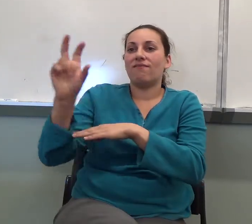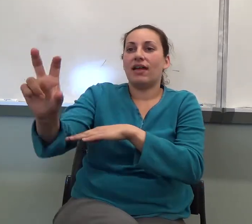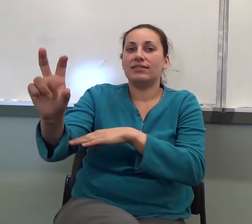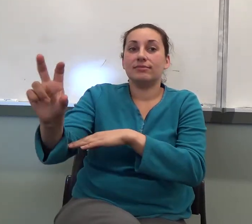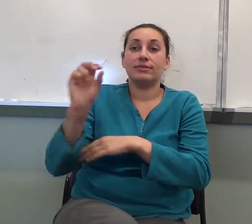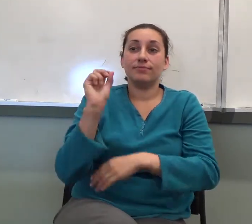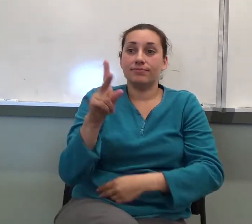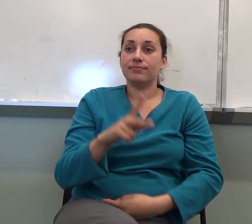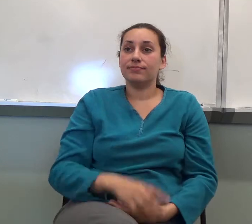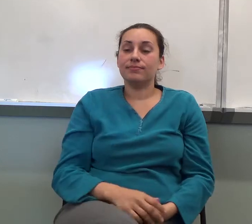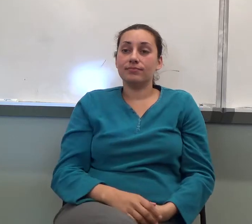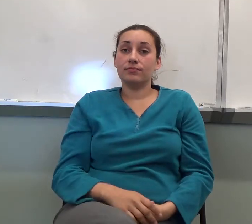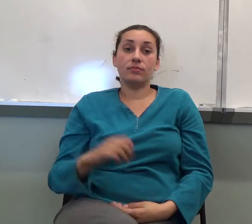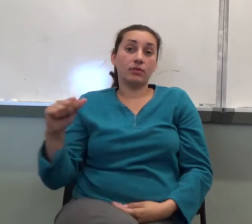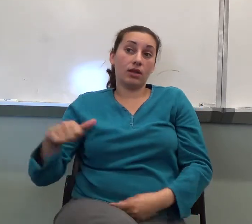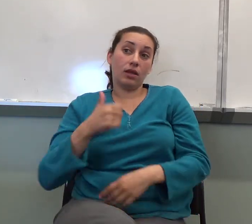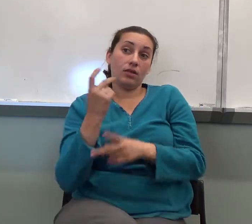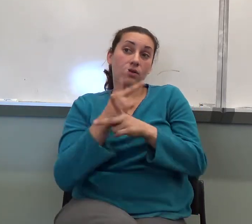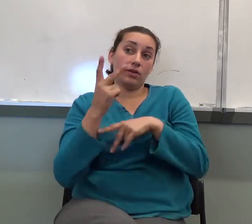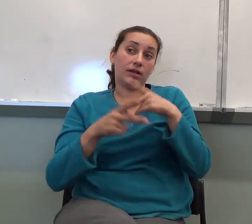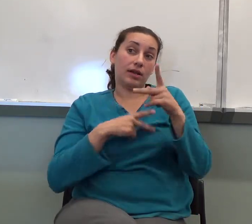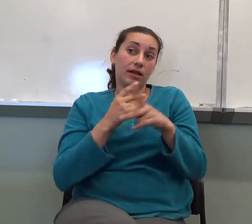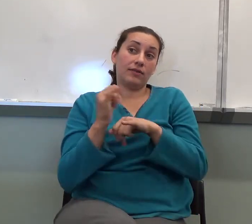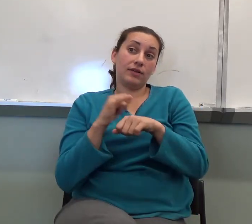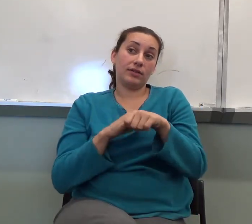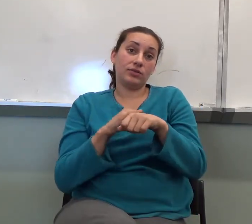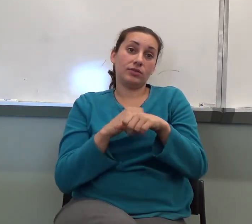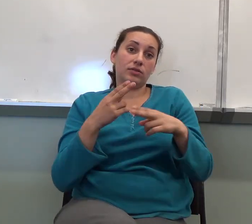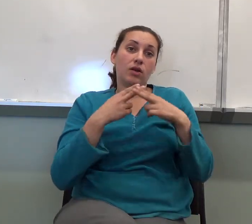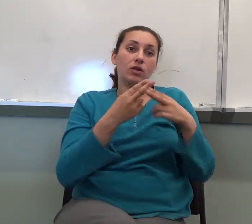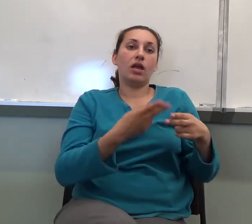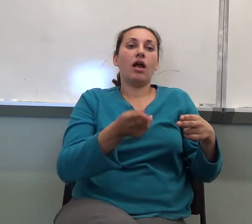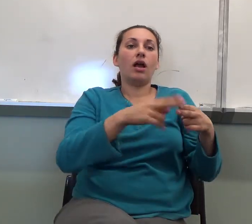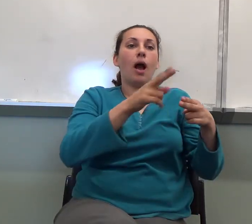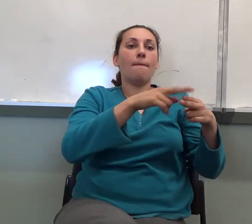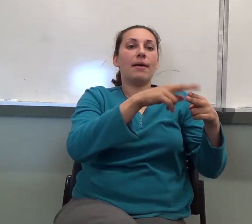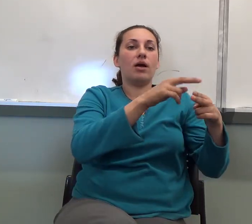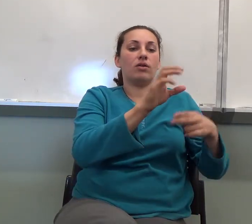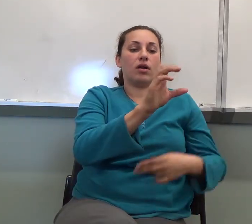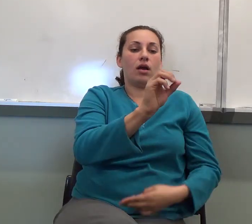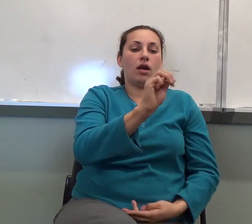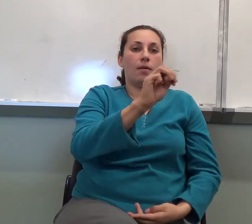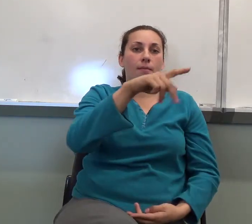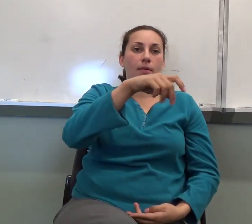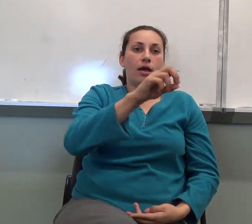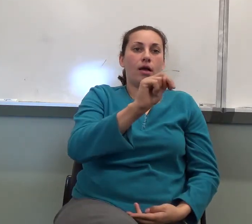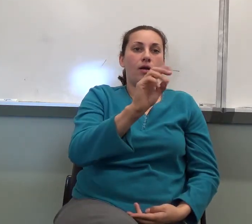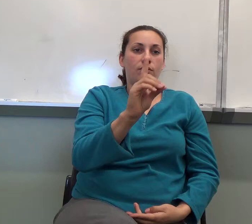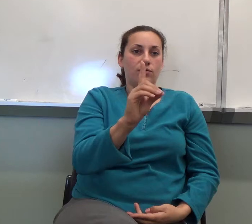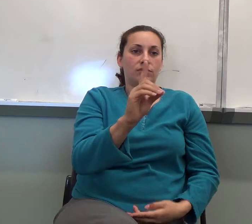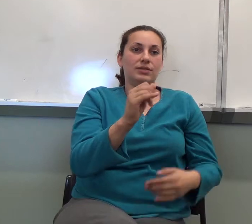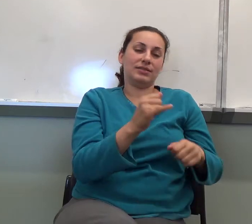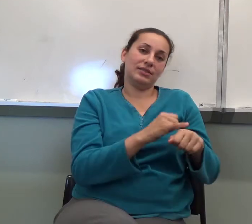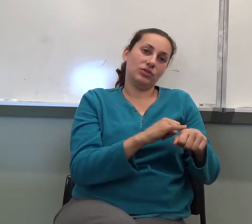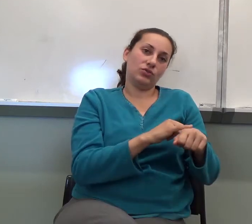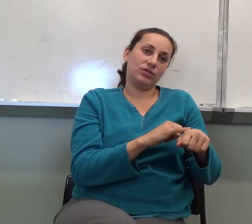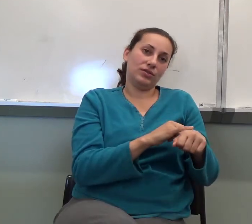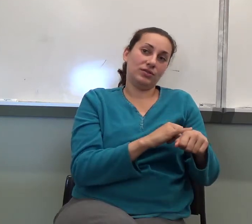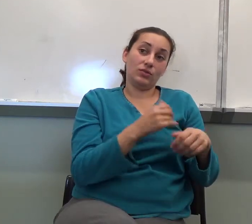The other type of interest is called compound. And there's a fancy formula, and if you've got a scientific calculator,